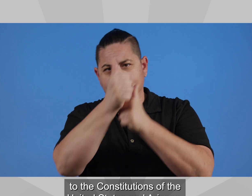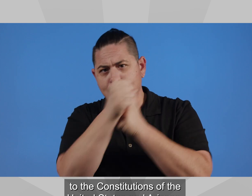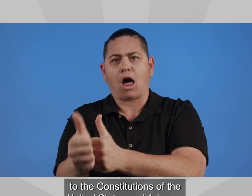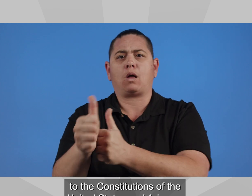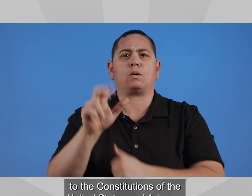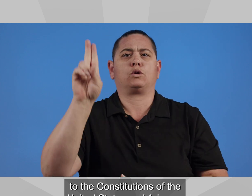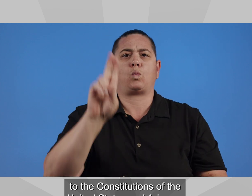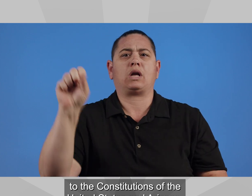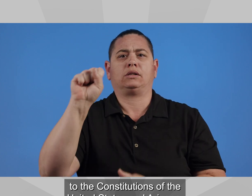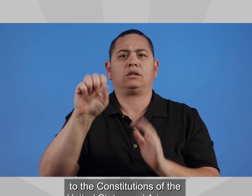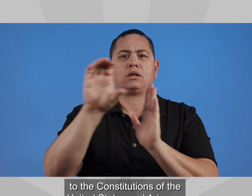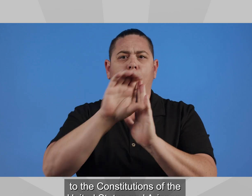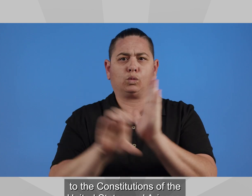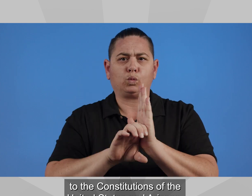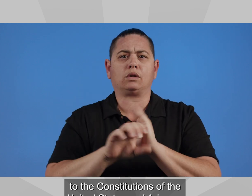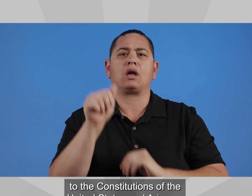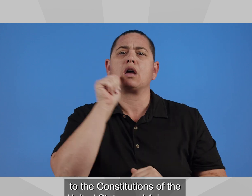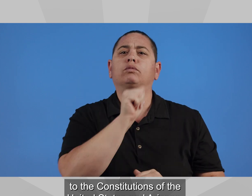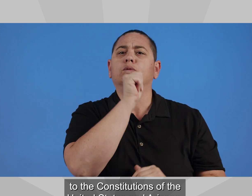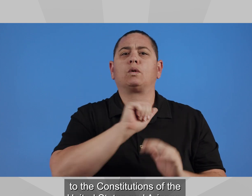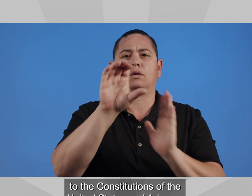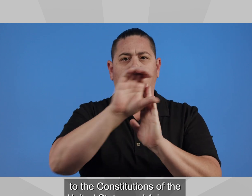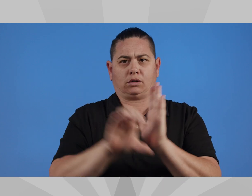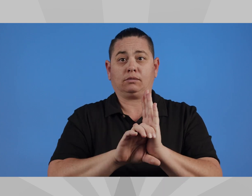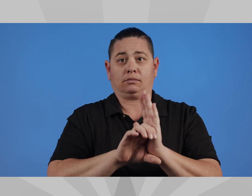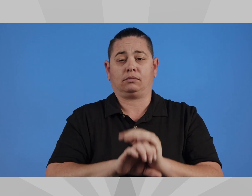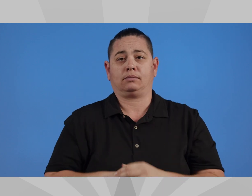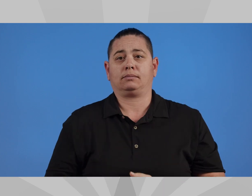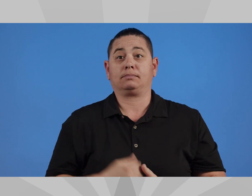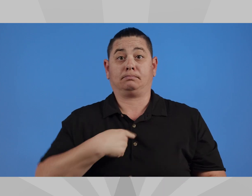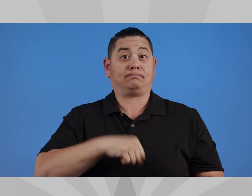the constitutions of the United States and Arizona.